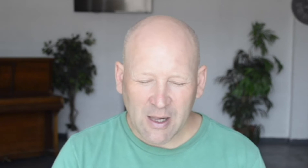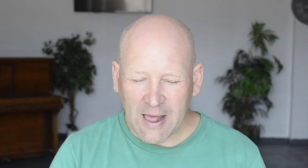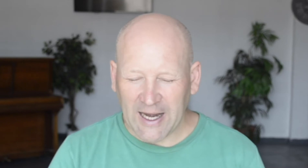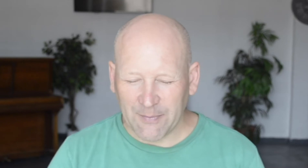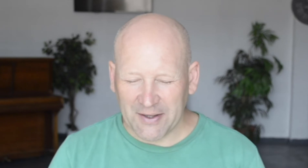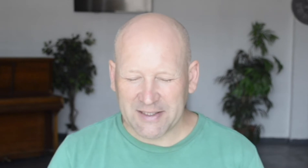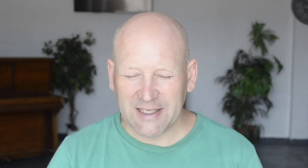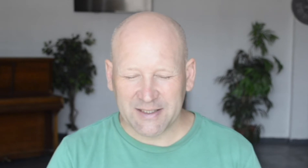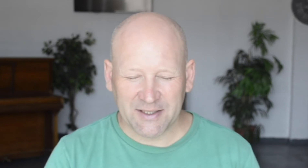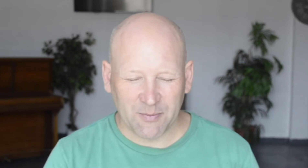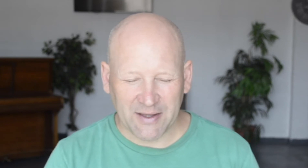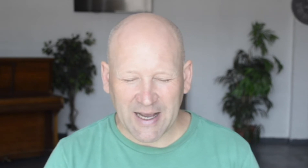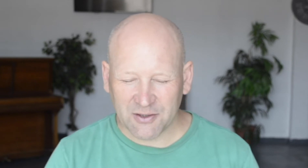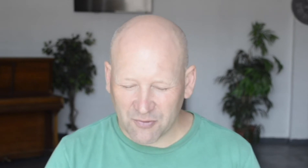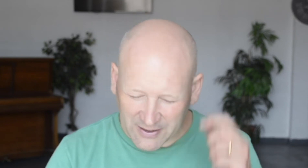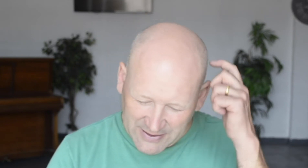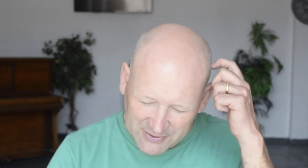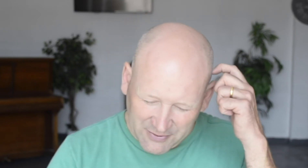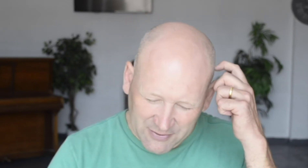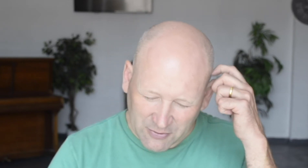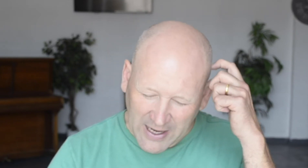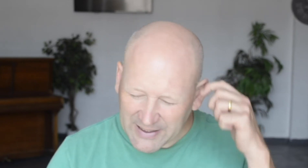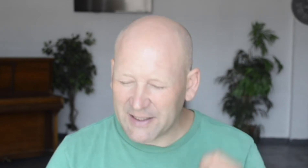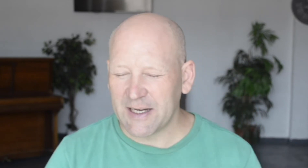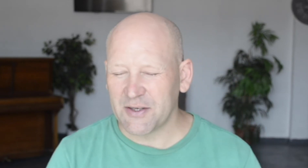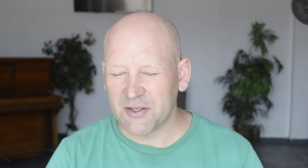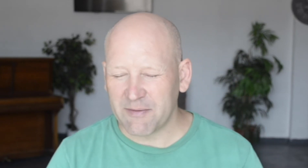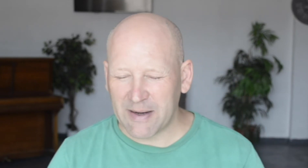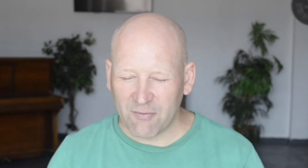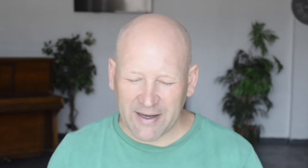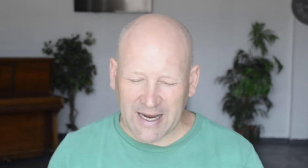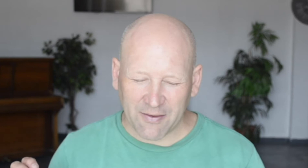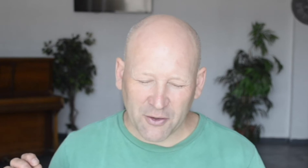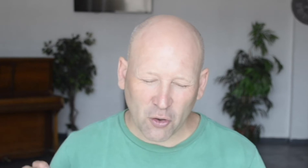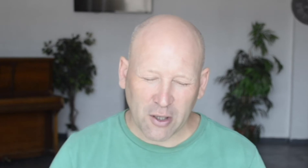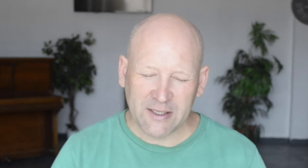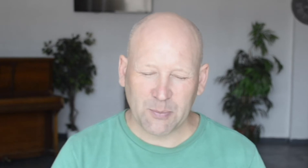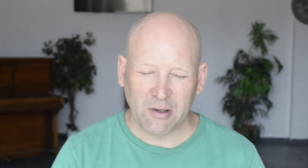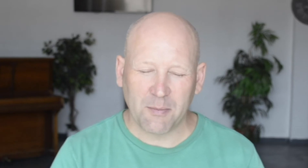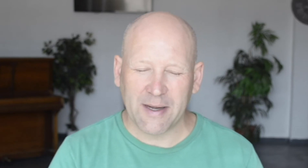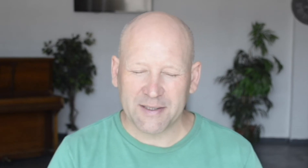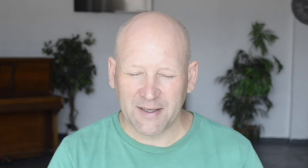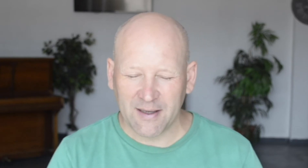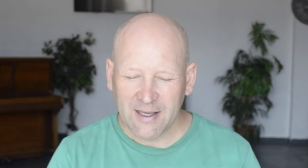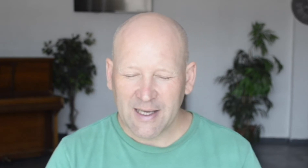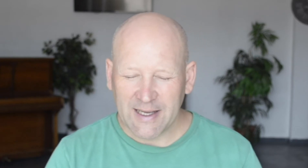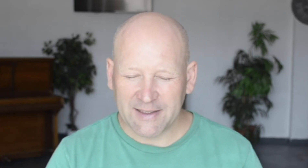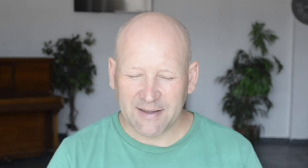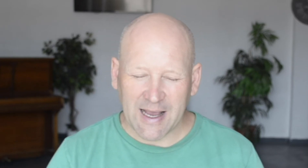for anybody that's listening to me that has drug addictions or any addictions. I pray right now that your Holy Spirit